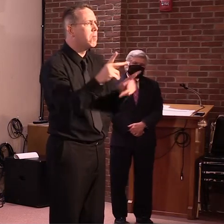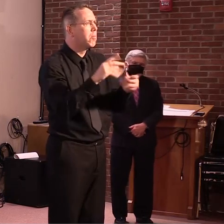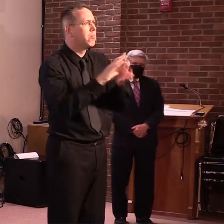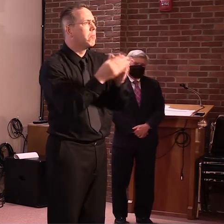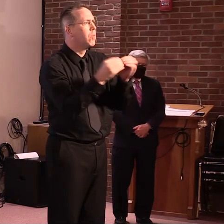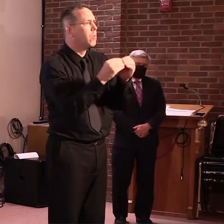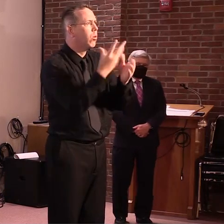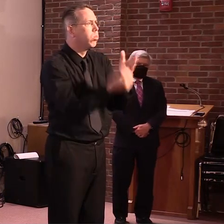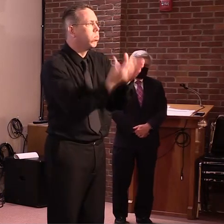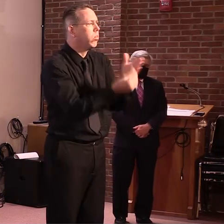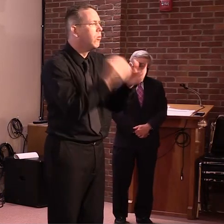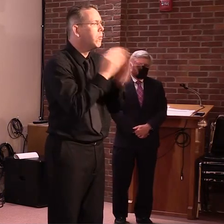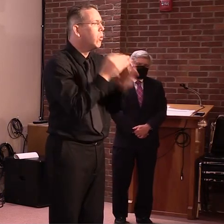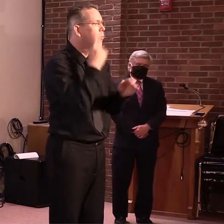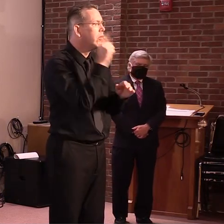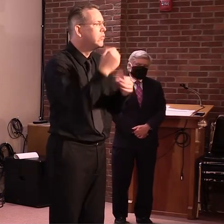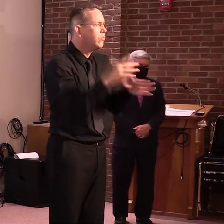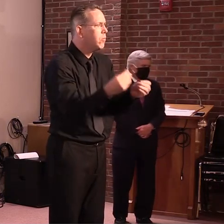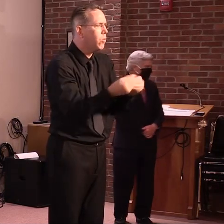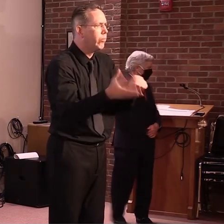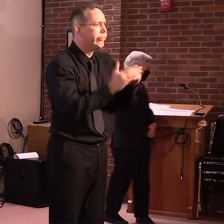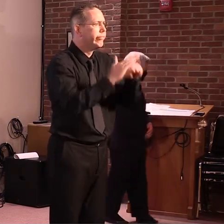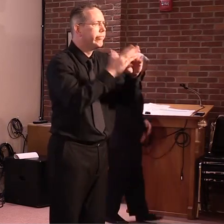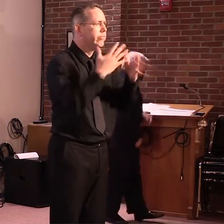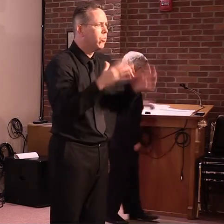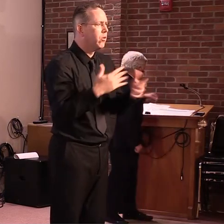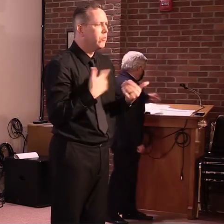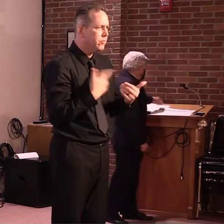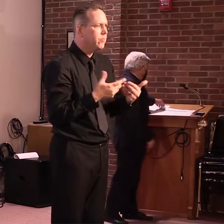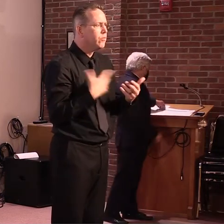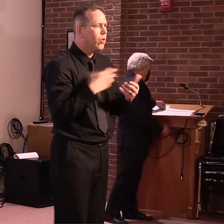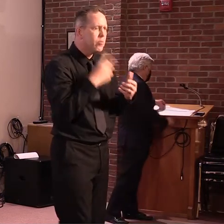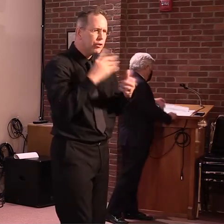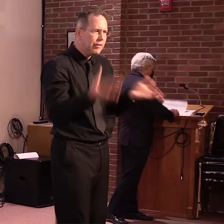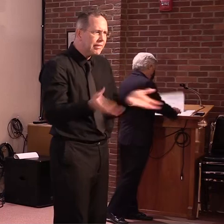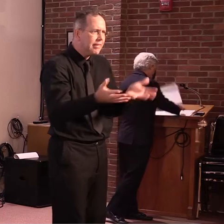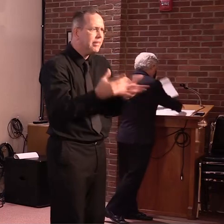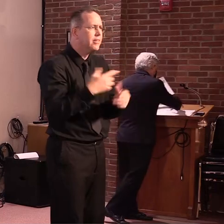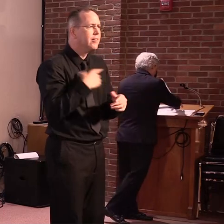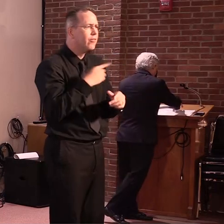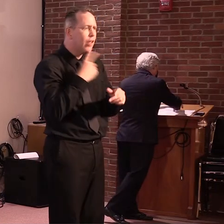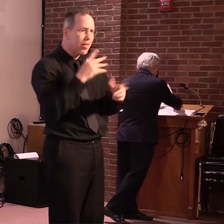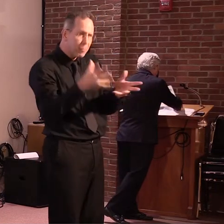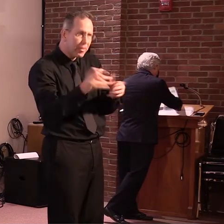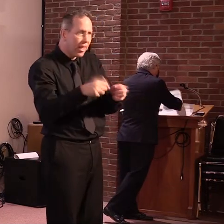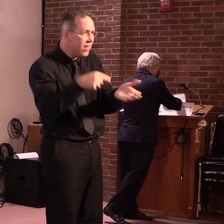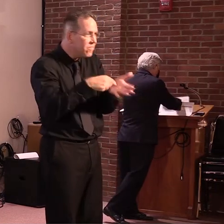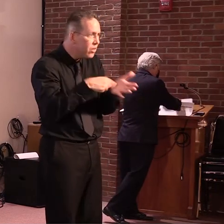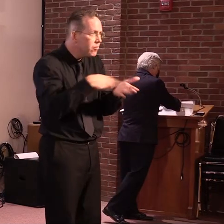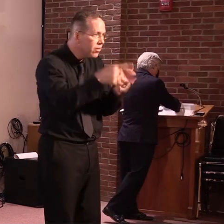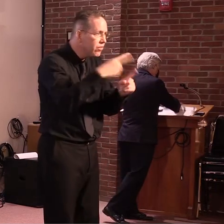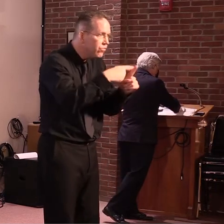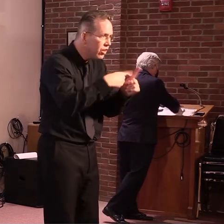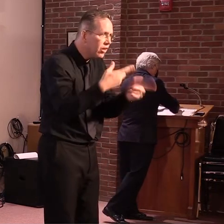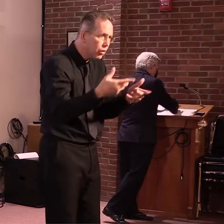those businesses alive and all those entities and people who are in desperate need right now, so that it